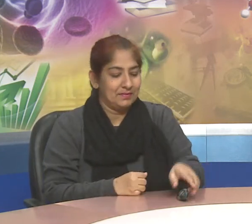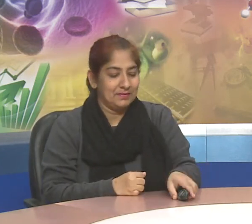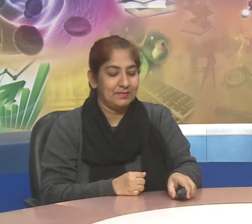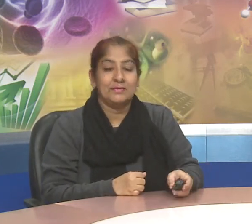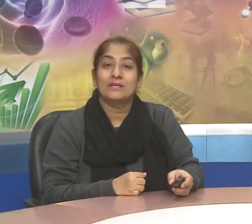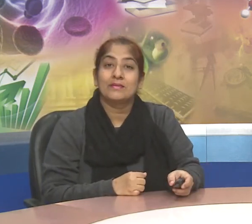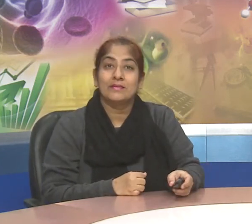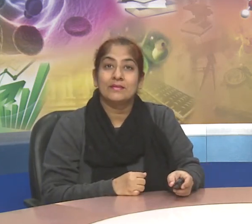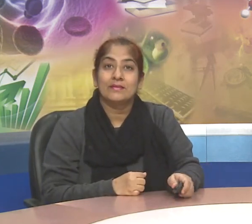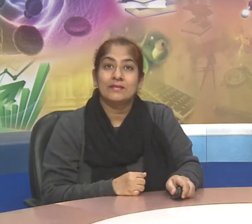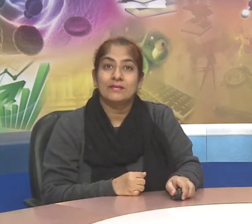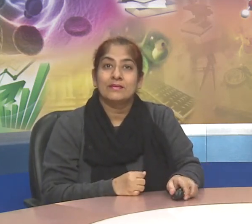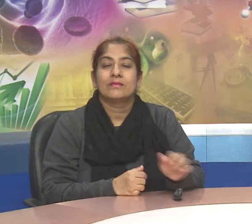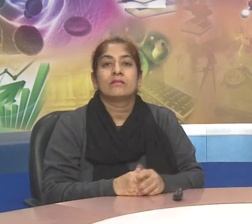use the competition.